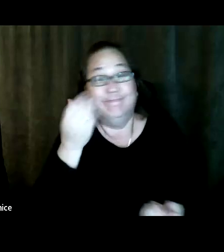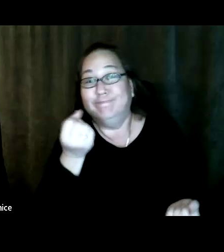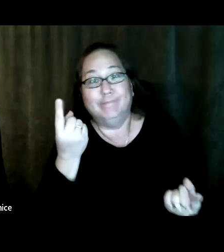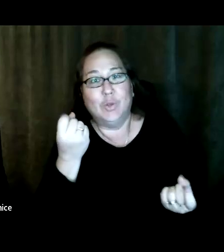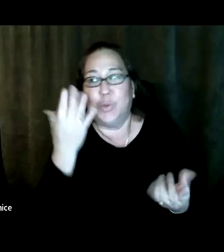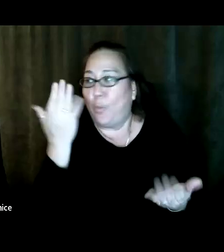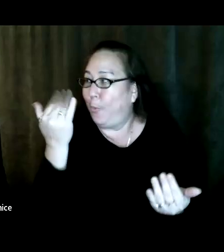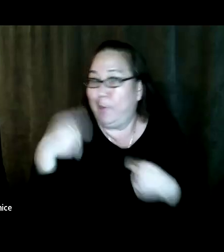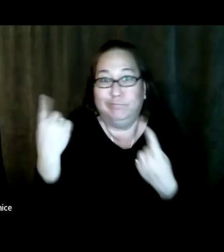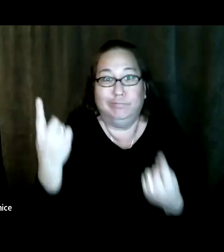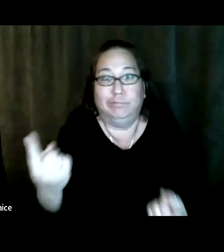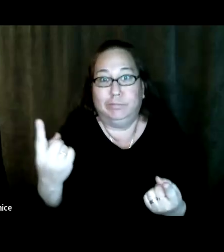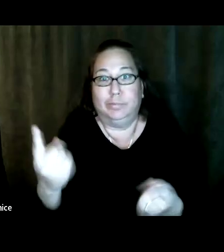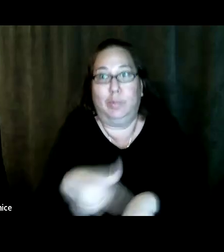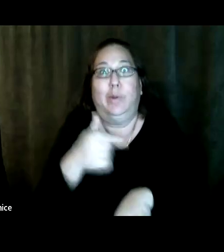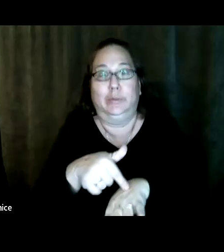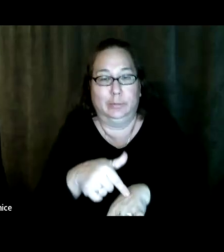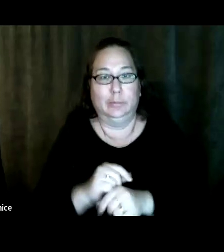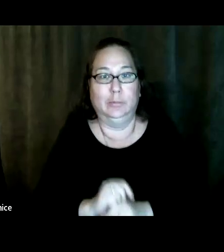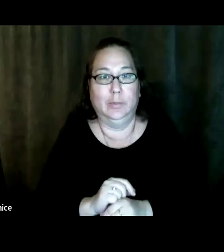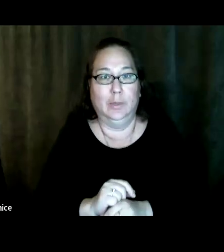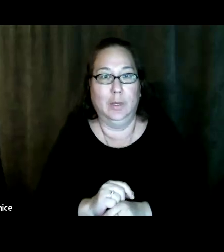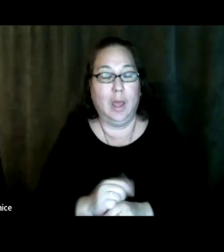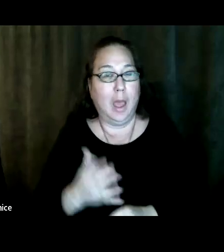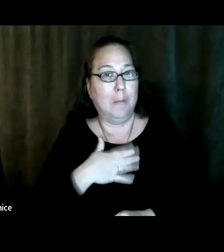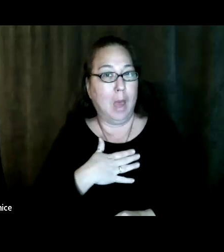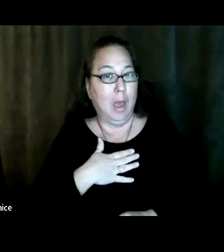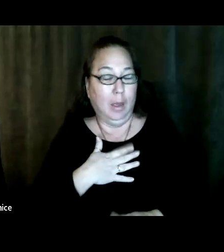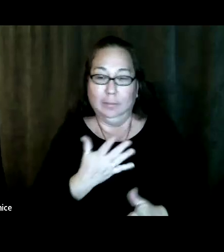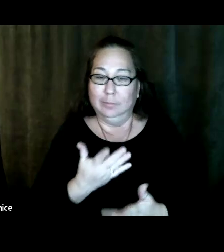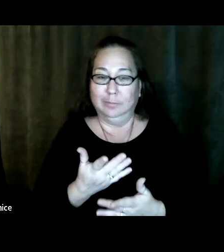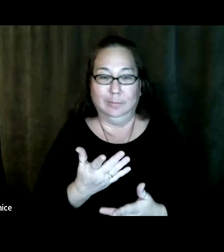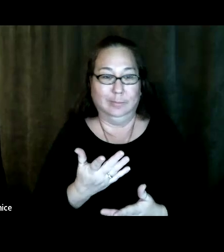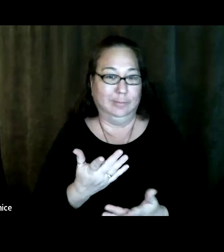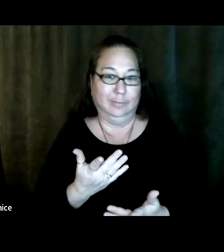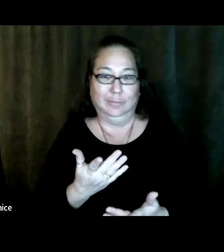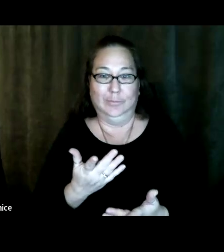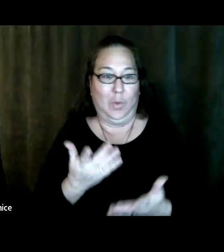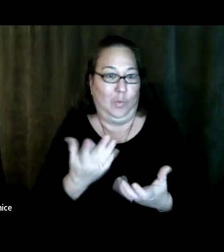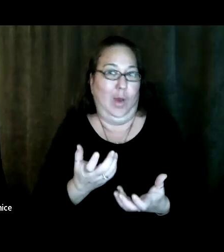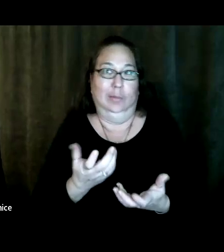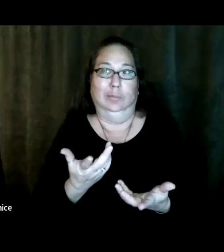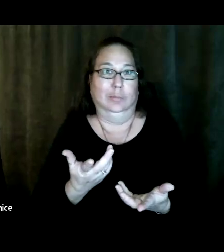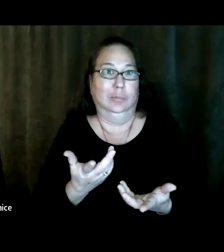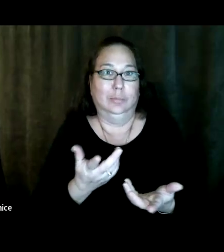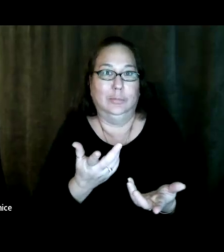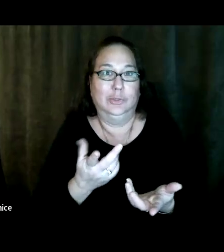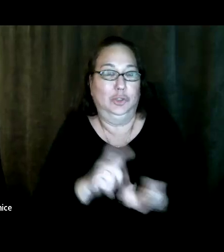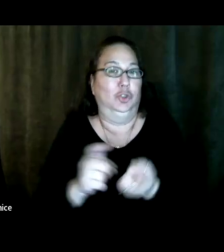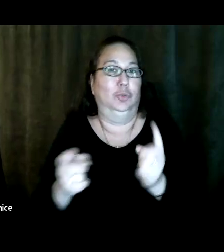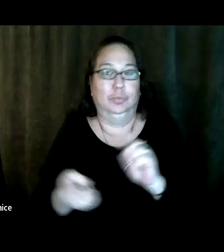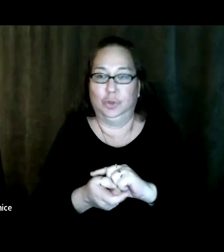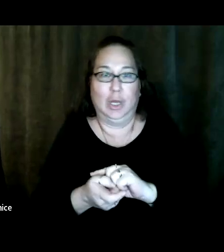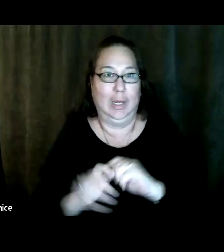A simple motion to at least change the process so that seats and tiers are allocated